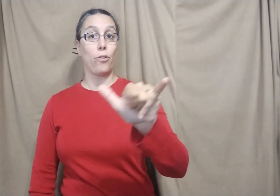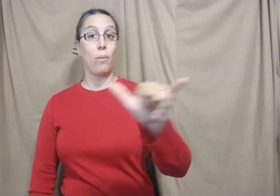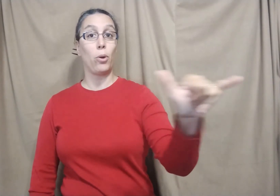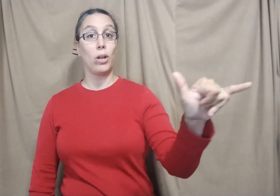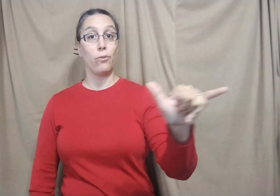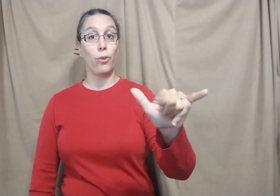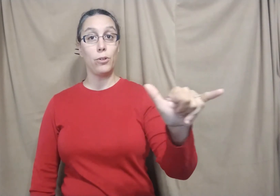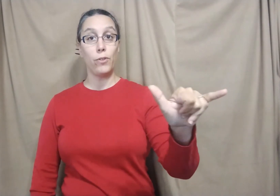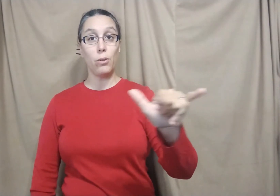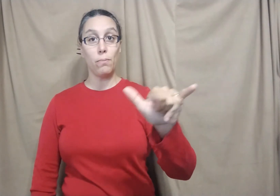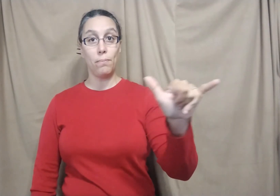in front of you.